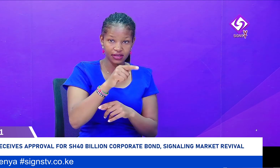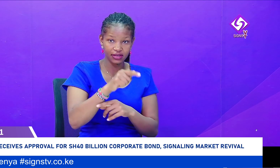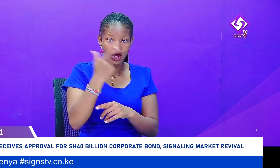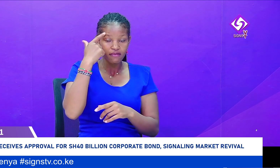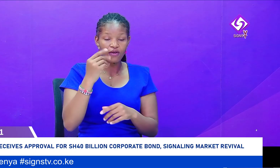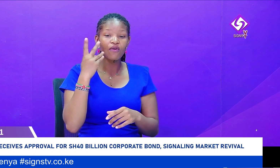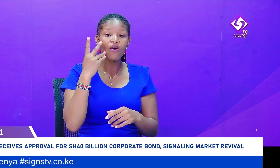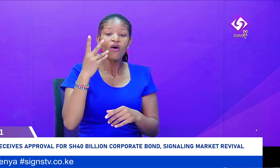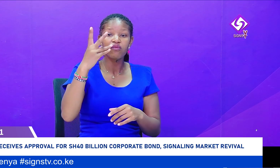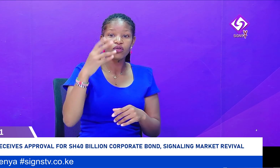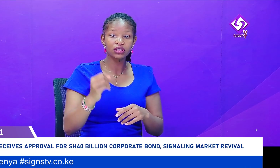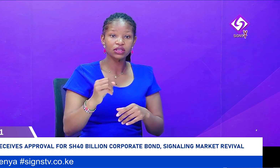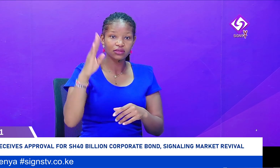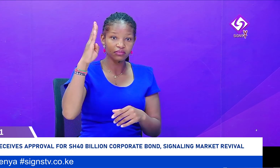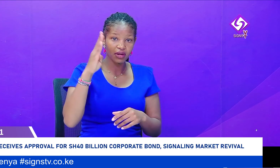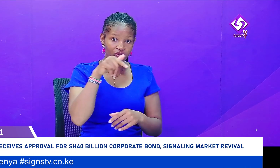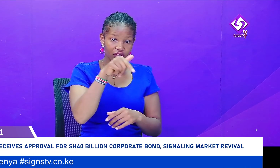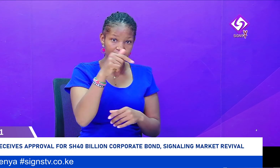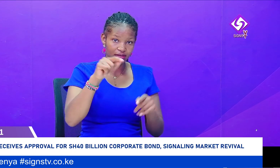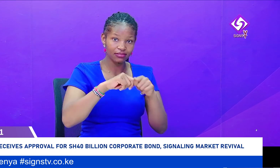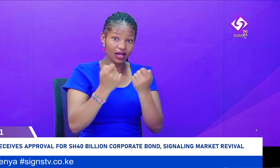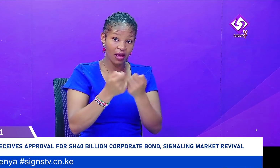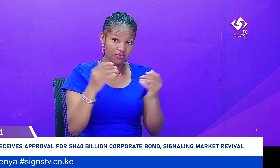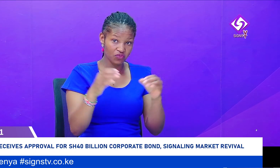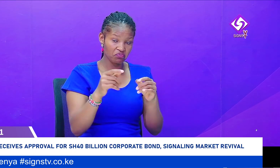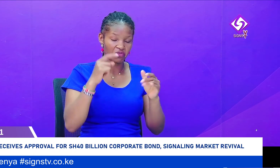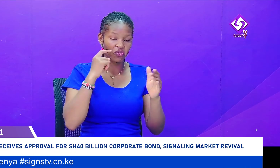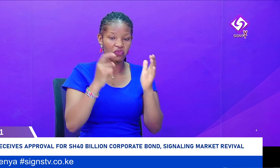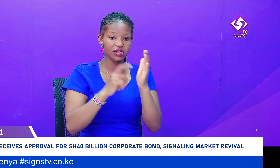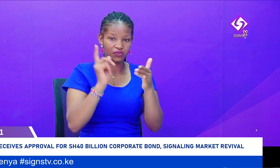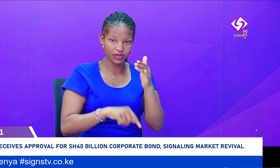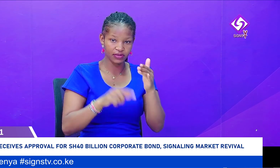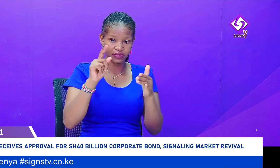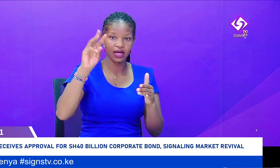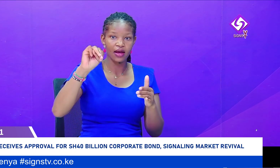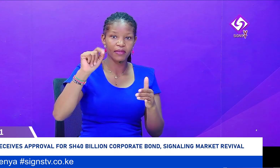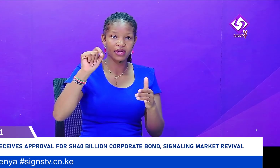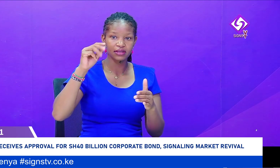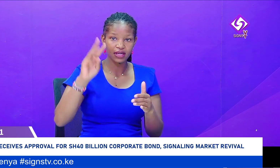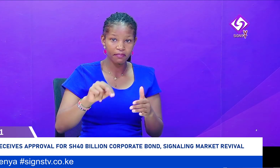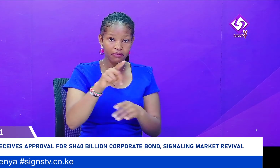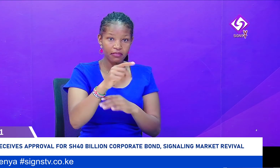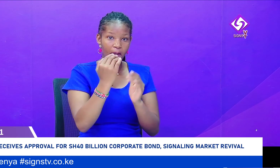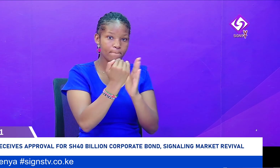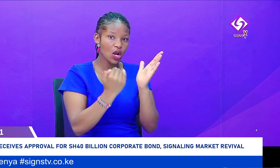a 40 billion shillings medium-term note program, a move that